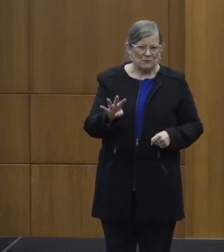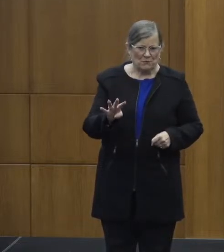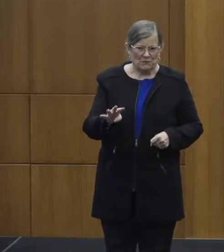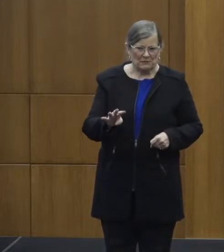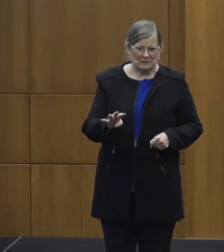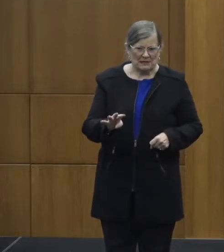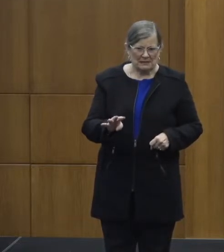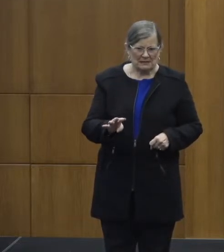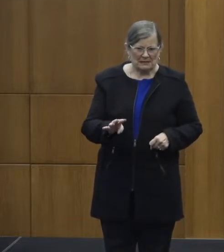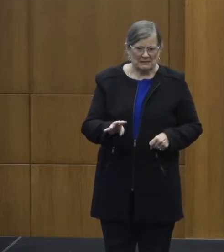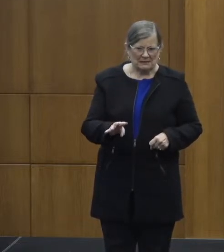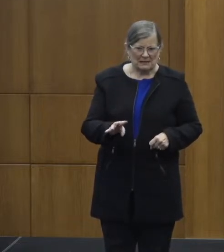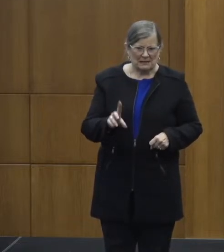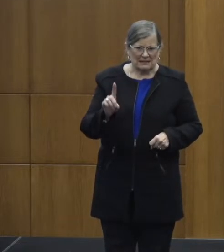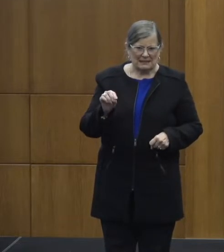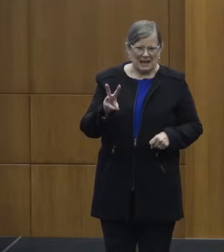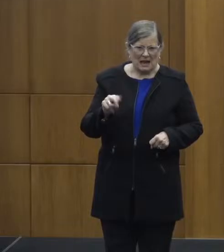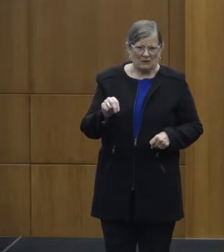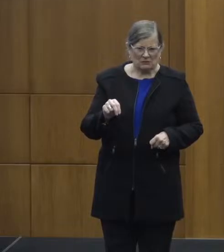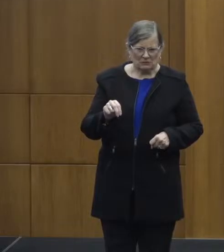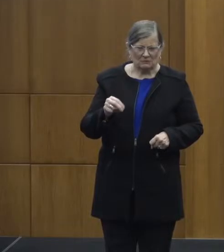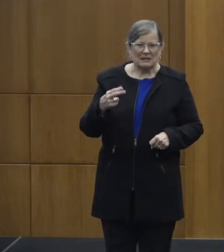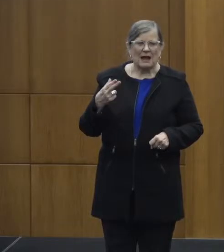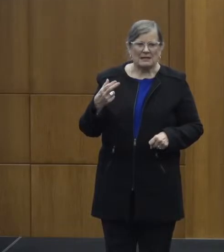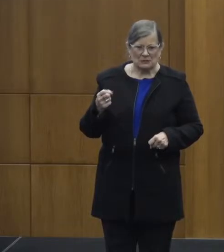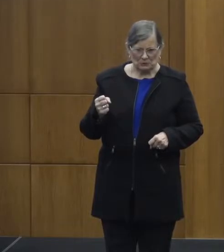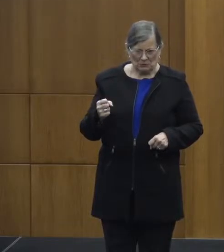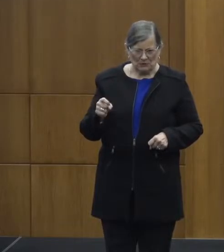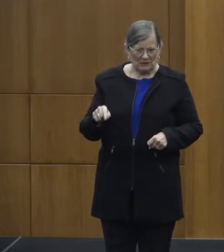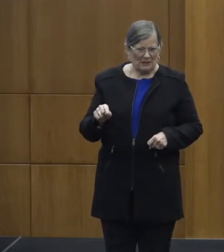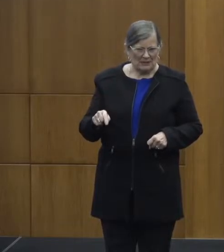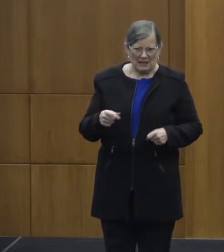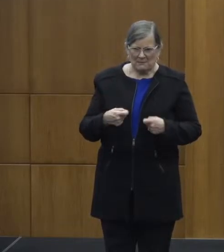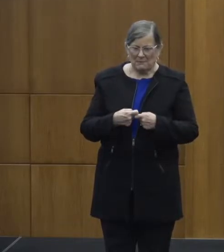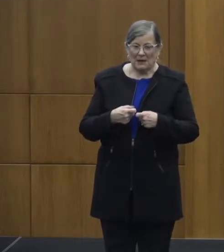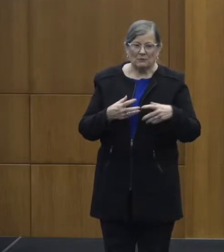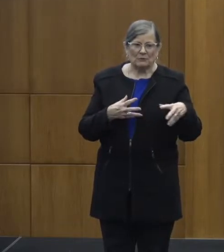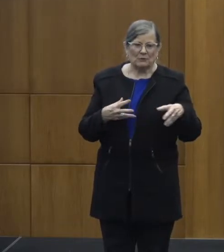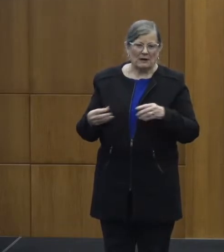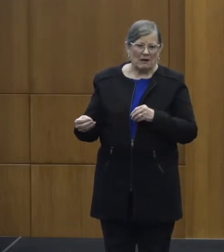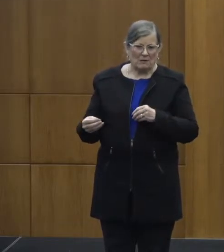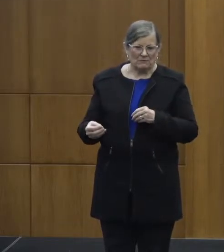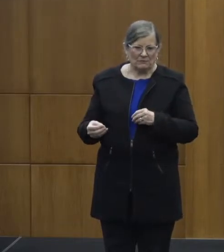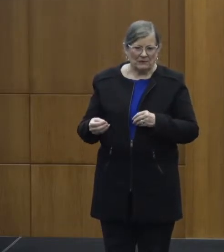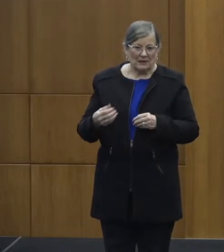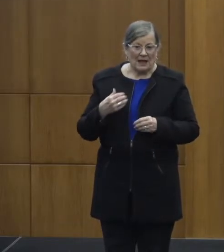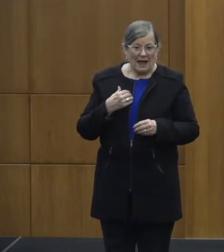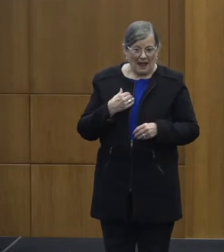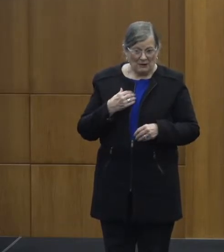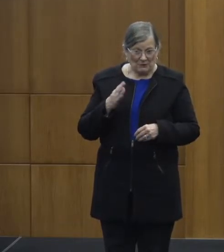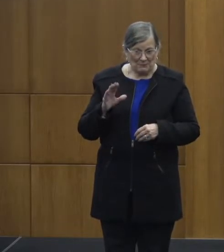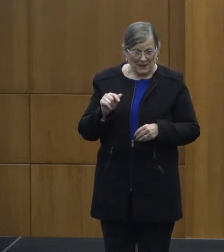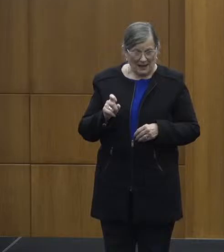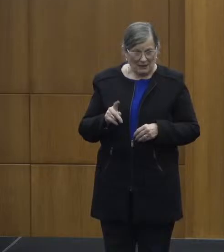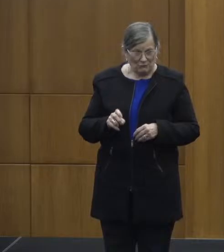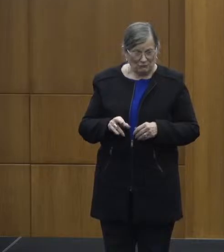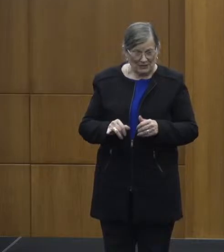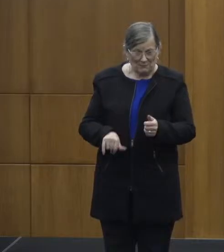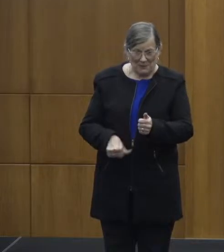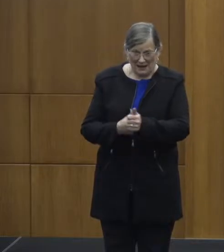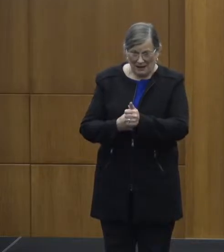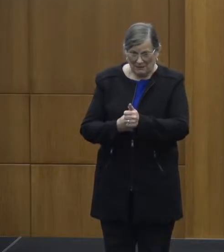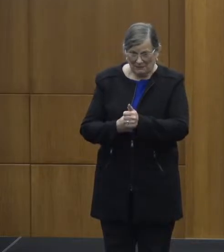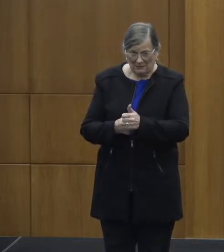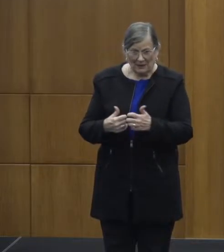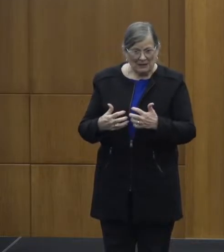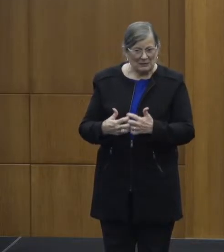They were able to keep voting even though they lost power because they had a battery backup in their voting machine and emergency lights that came